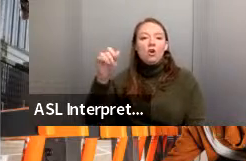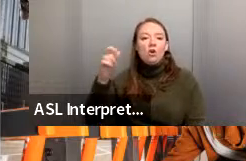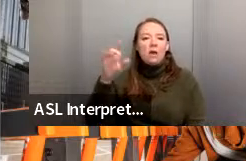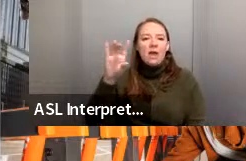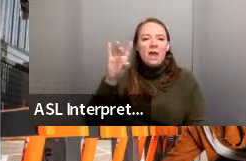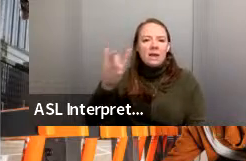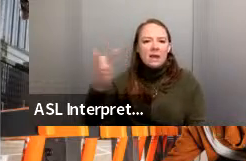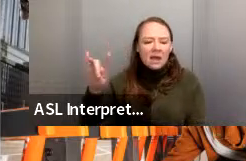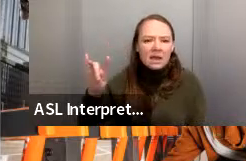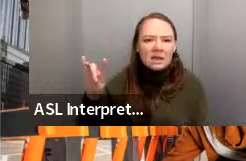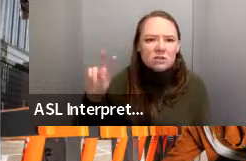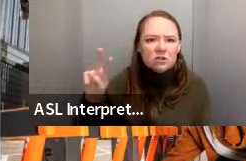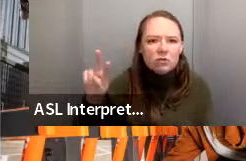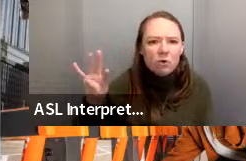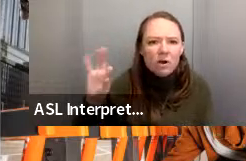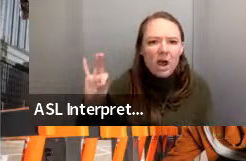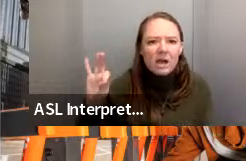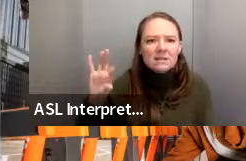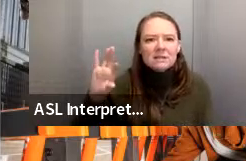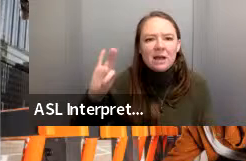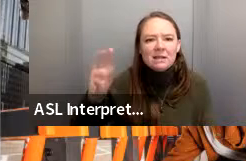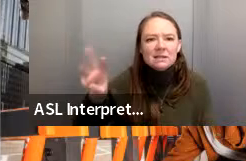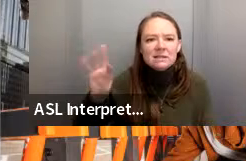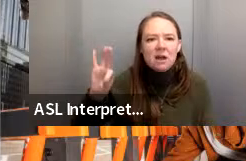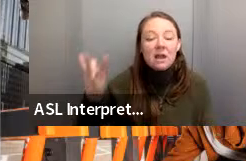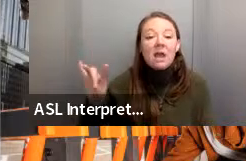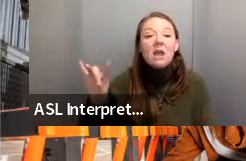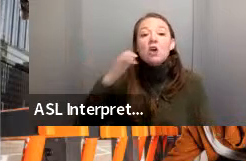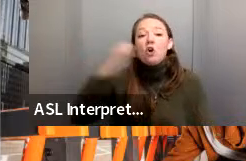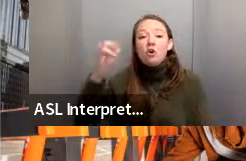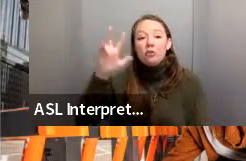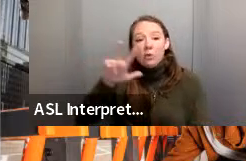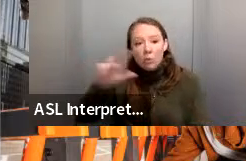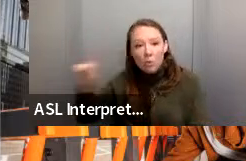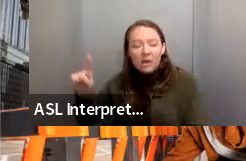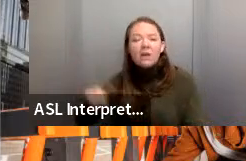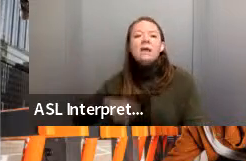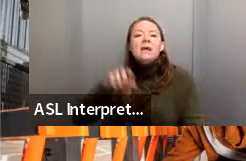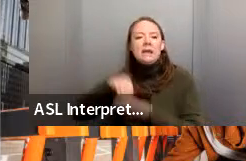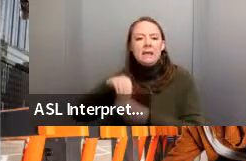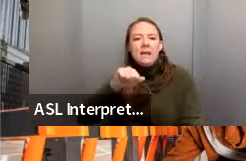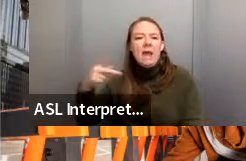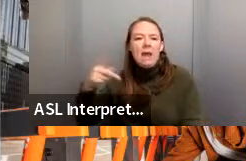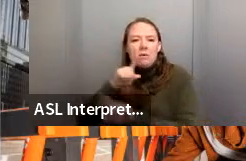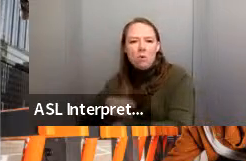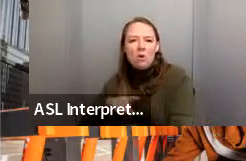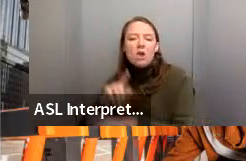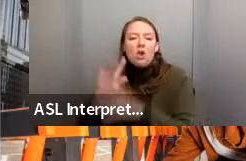1-888-249-9698, call 311, in-app reporting, online contact form at